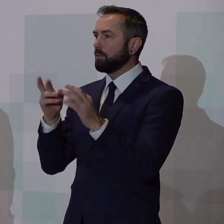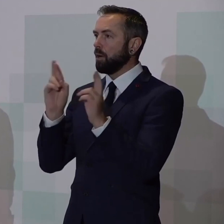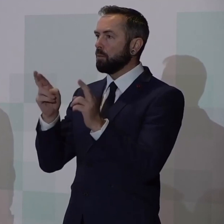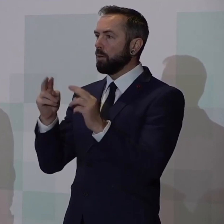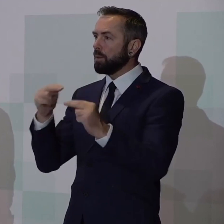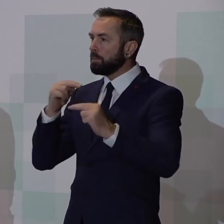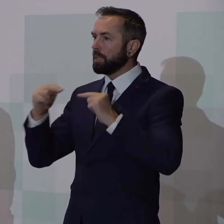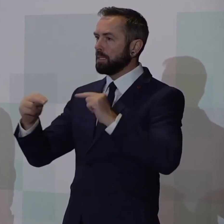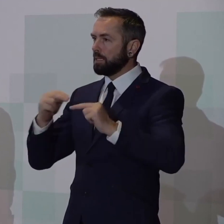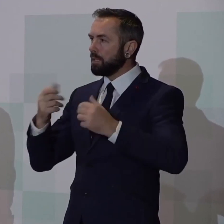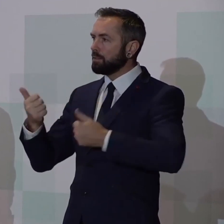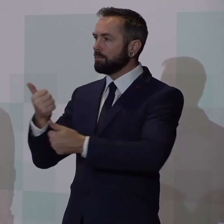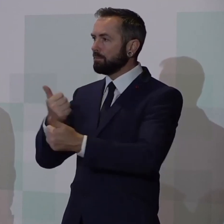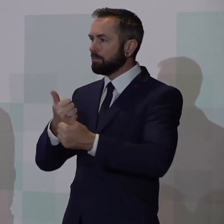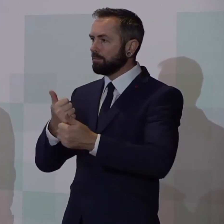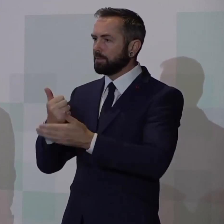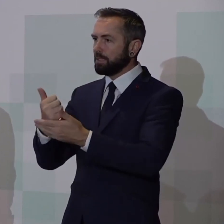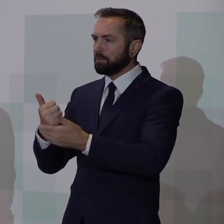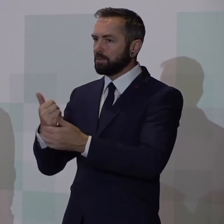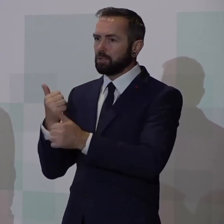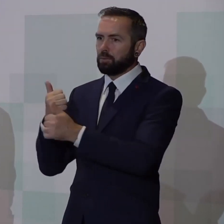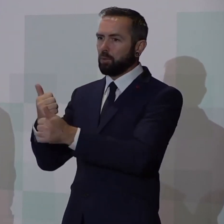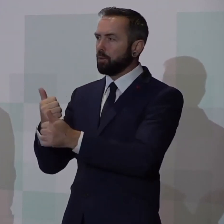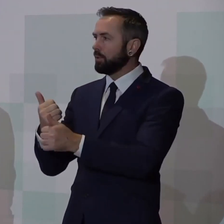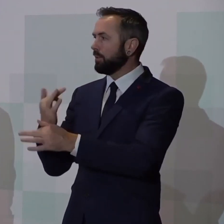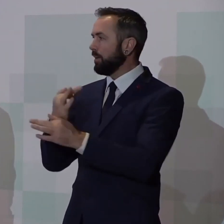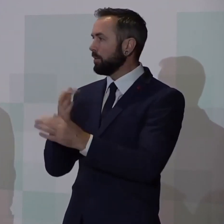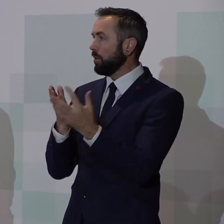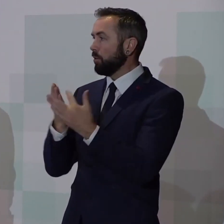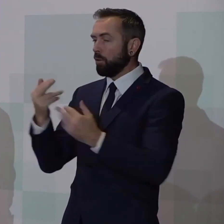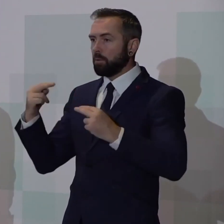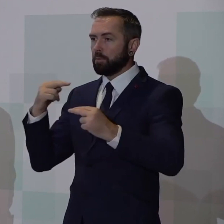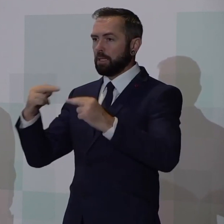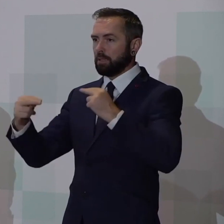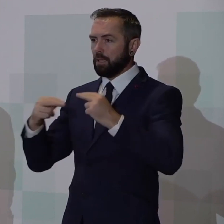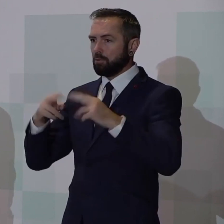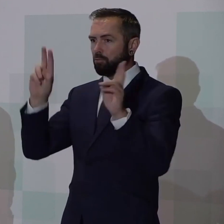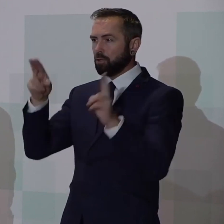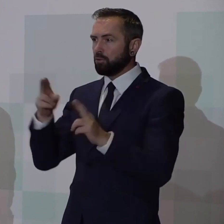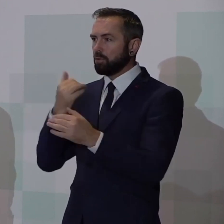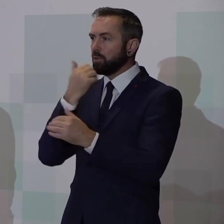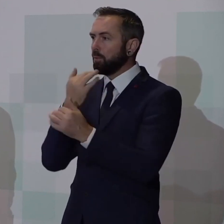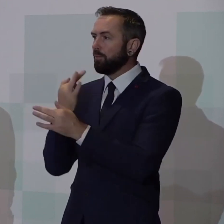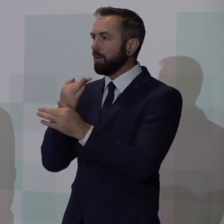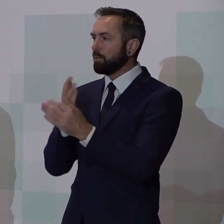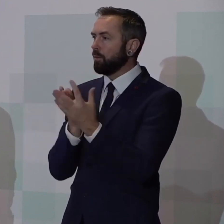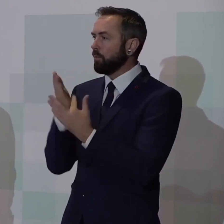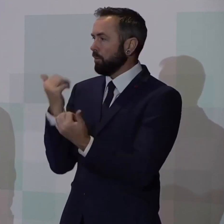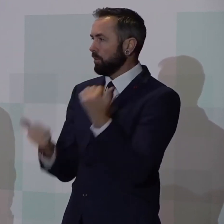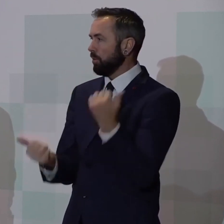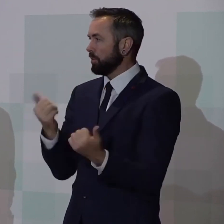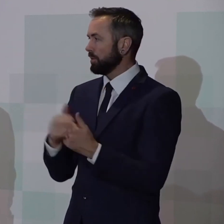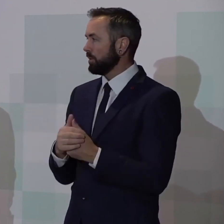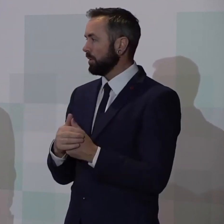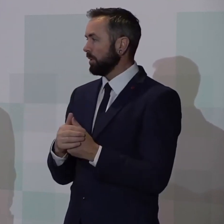mediation system to support the family. And through mediation, reduce the number of families having to go to court. Through a